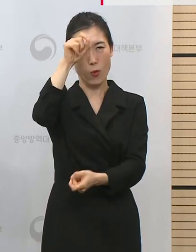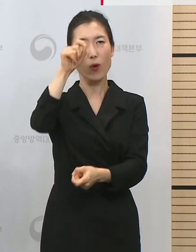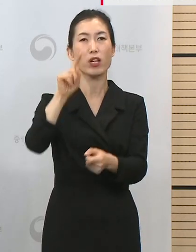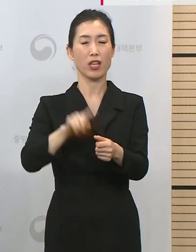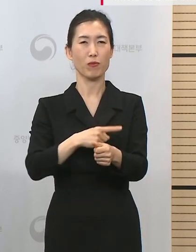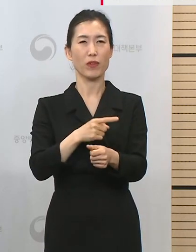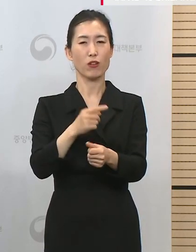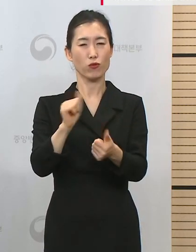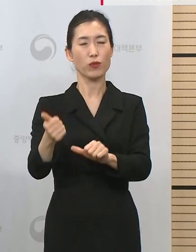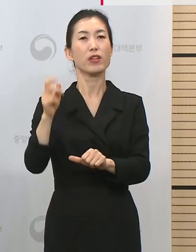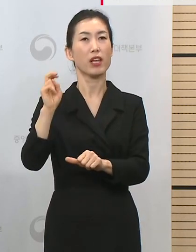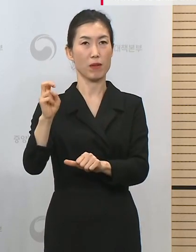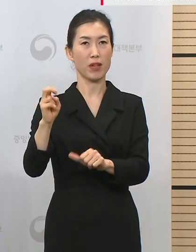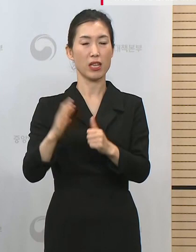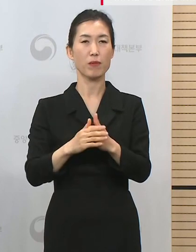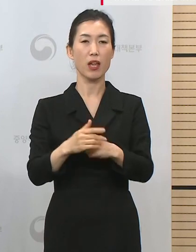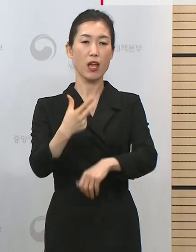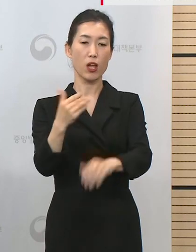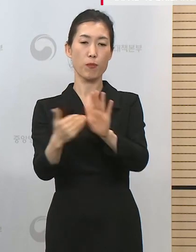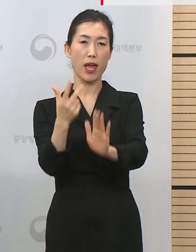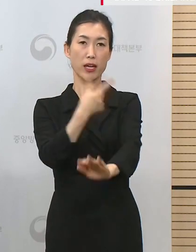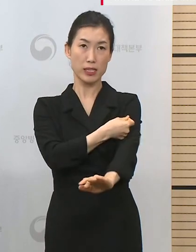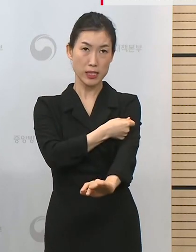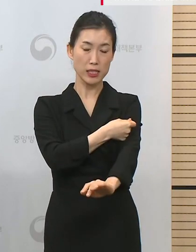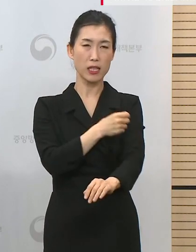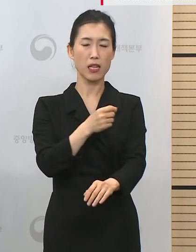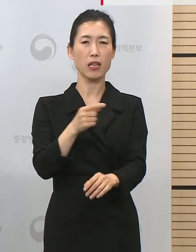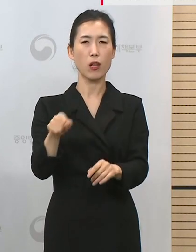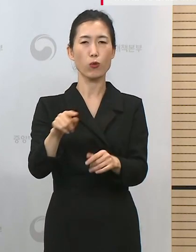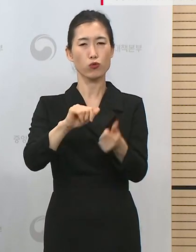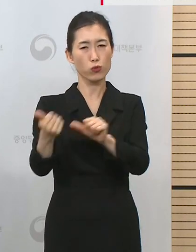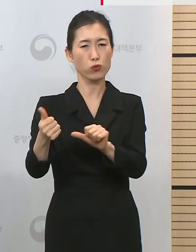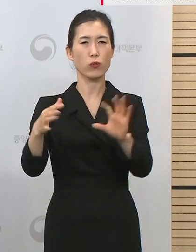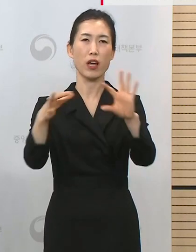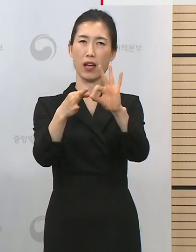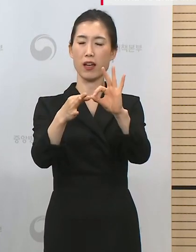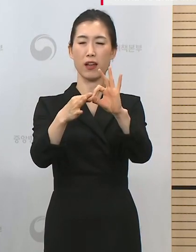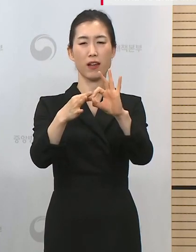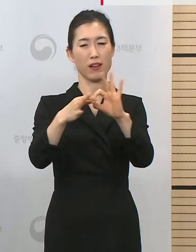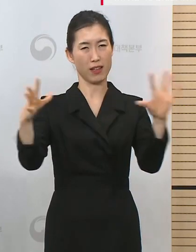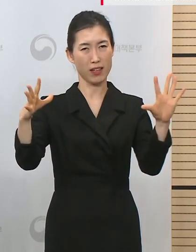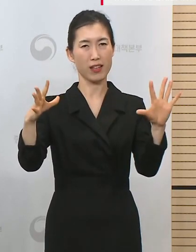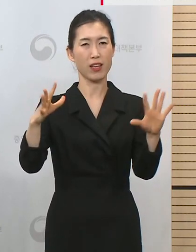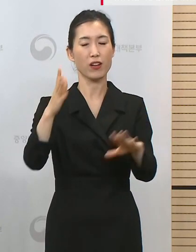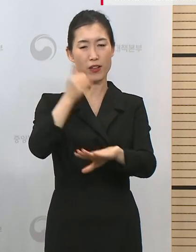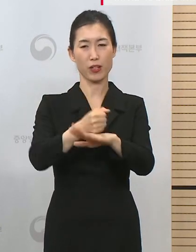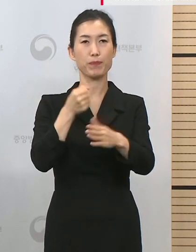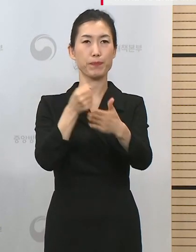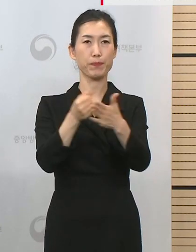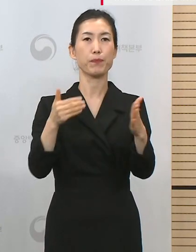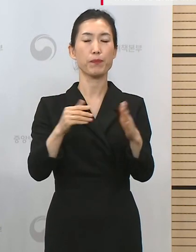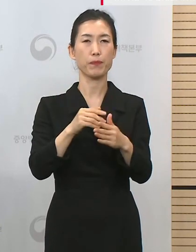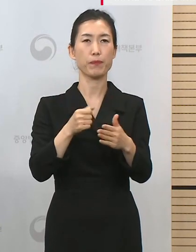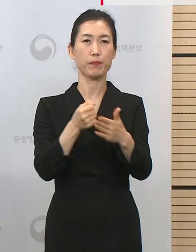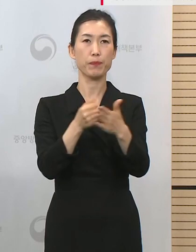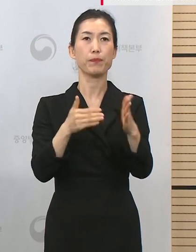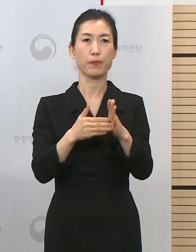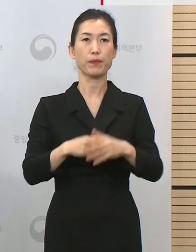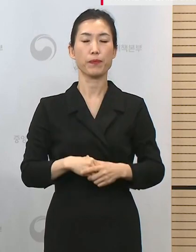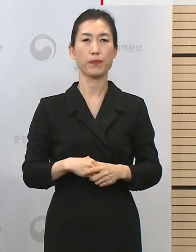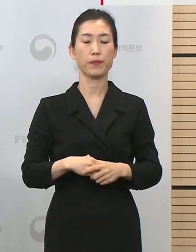concluded ultimately, in conclusion, that there has been no detailed correlation between the vaccine as well as